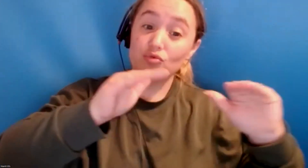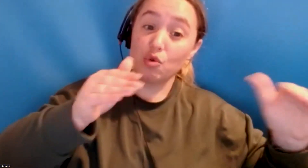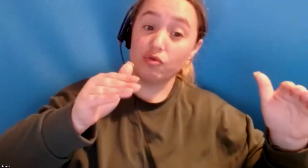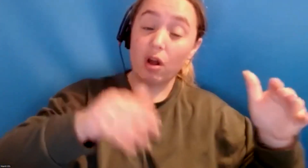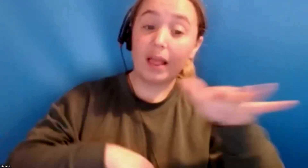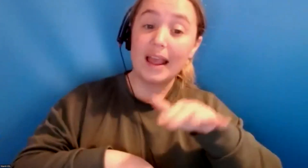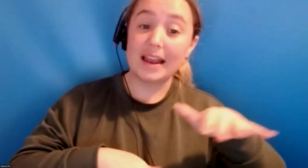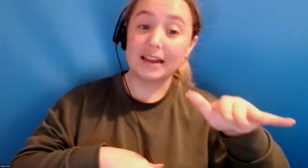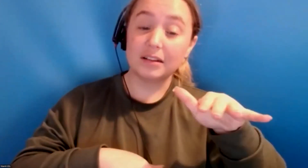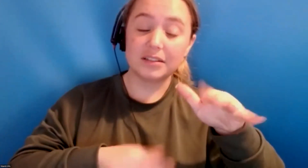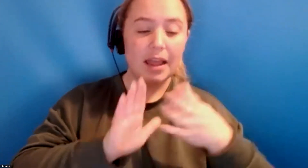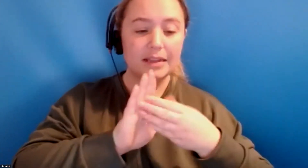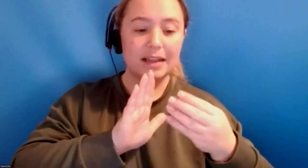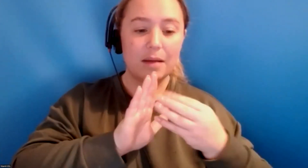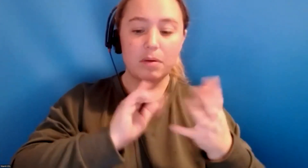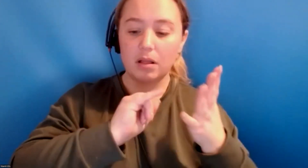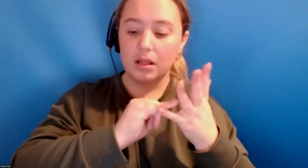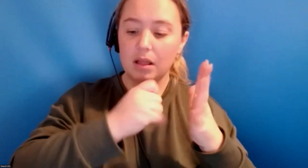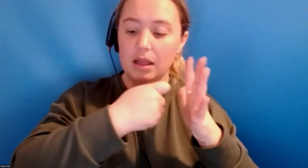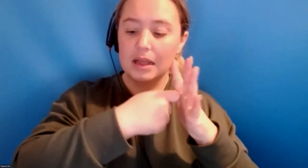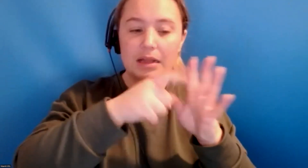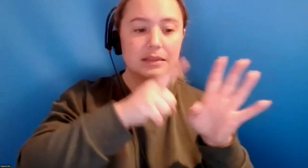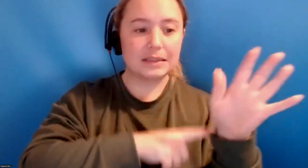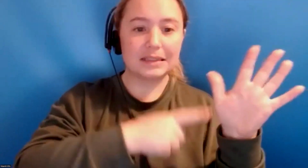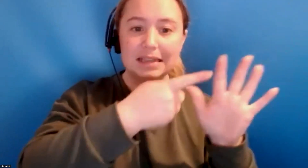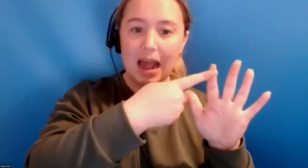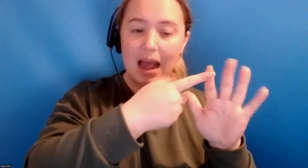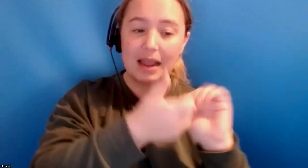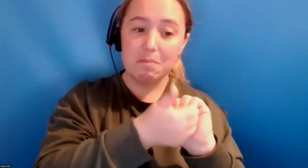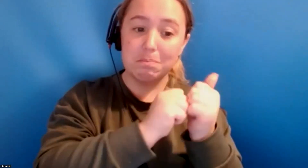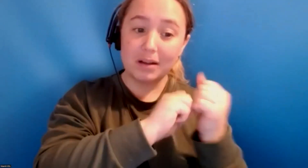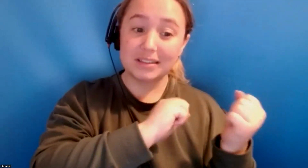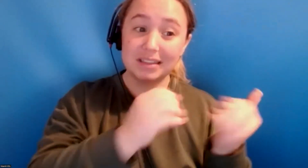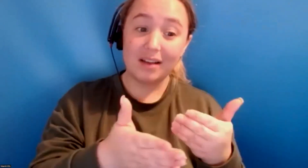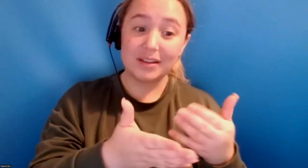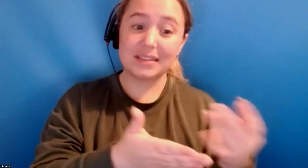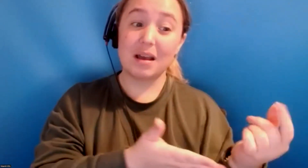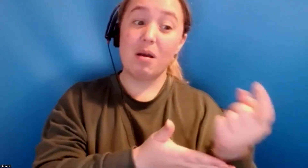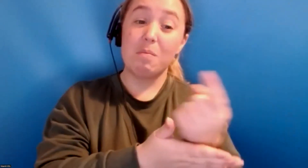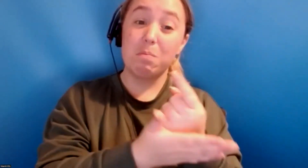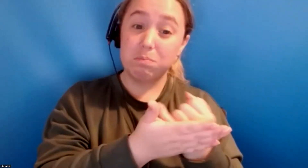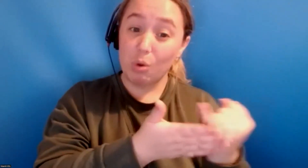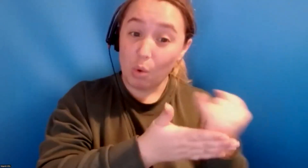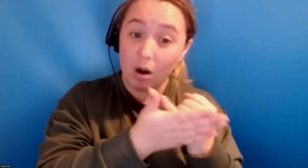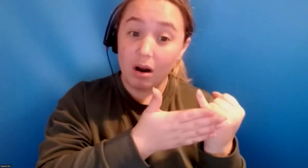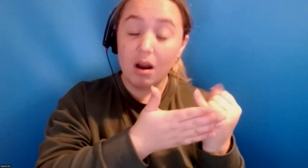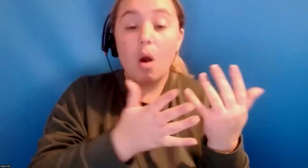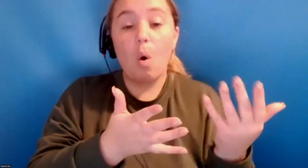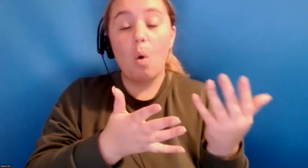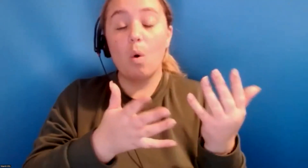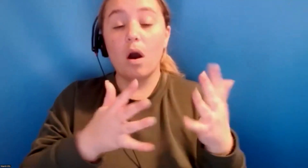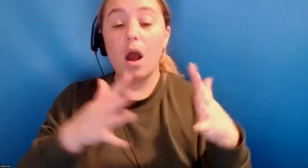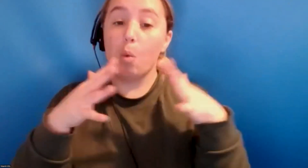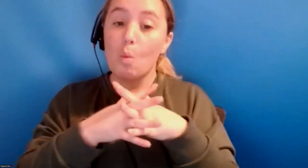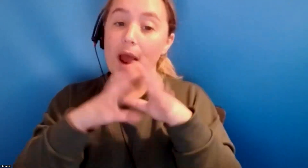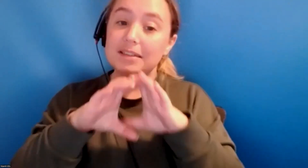services, which were highlighted as particularly poor, or West Coast, and particularly the West Coast mainline train